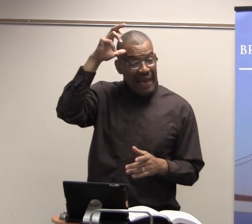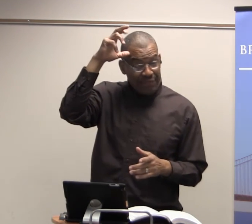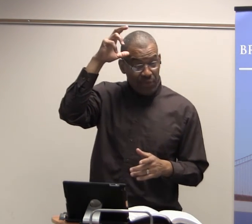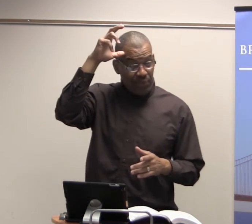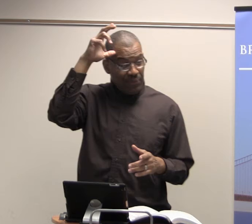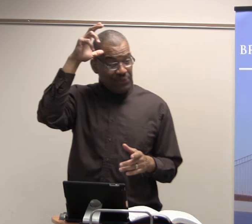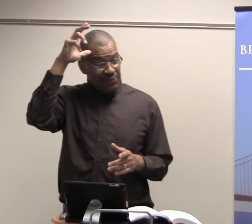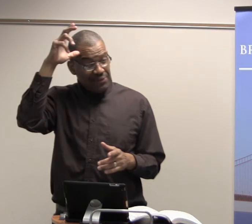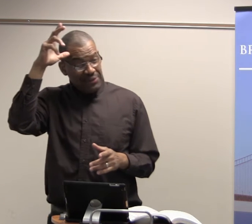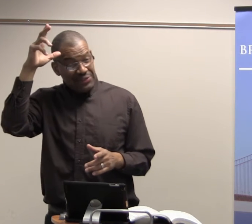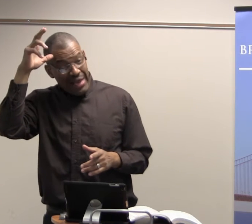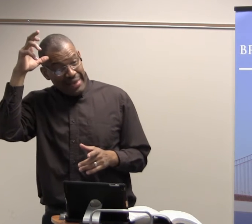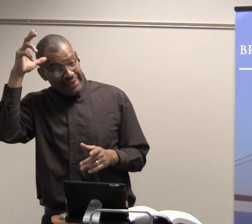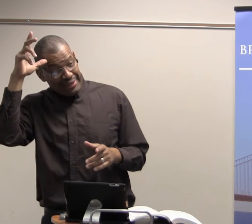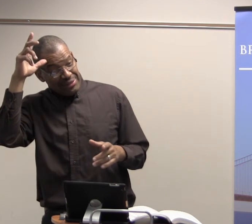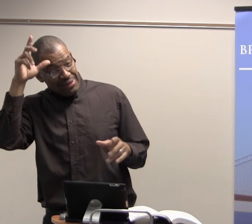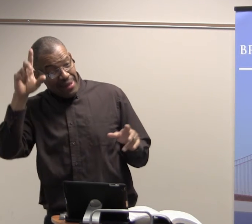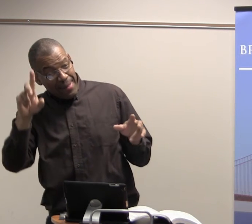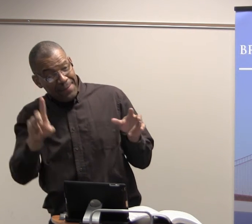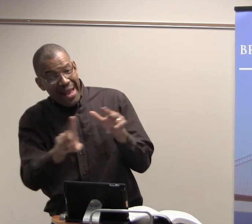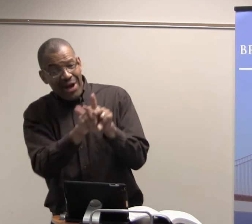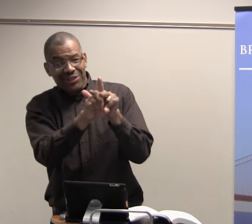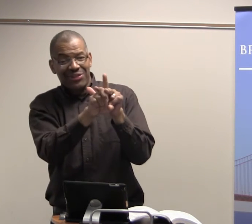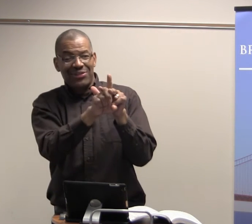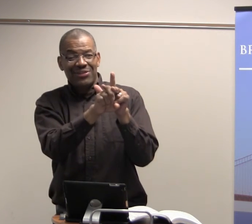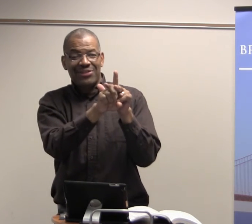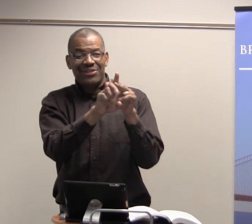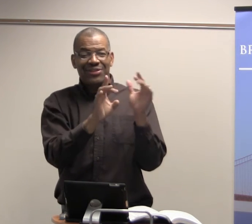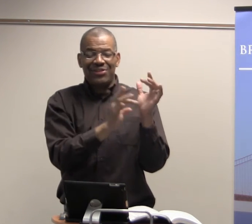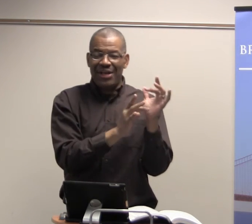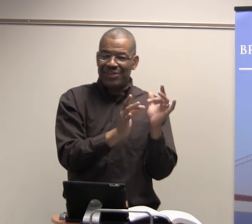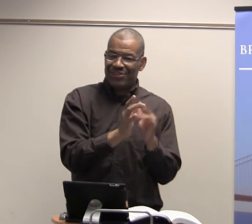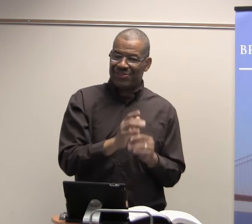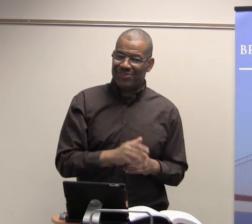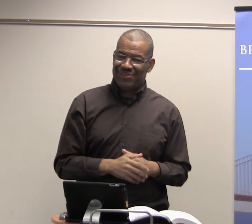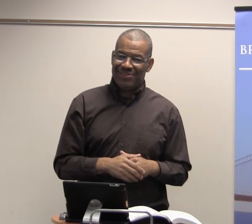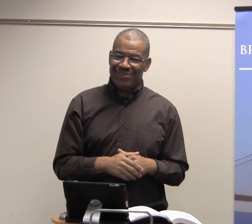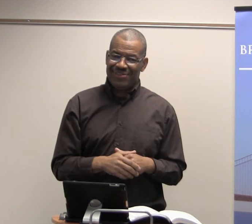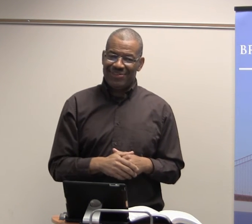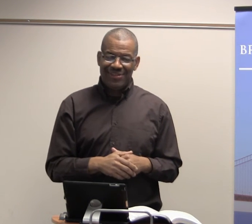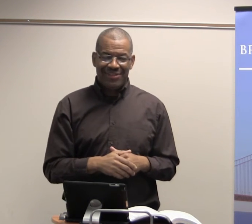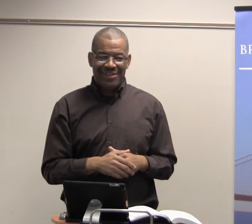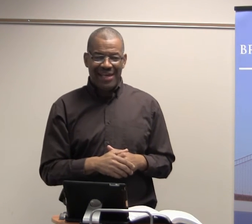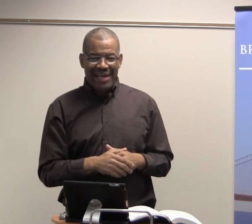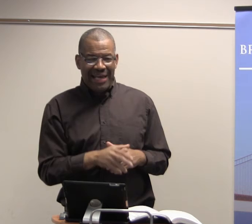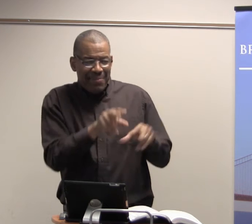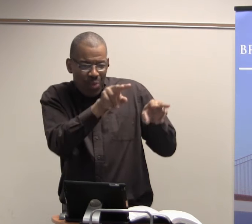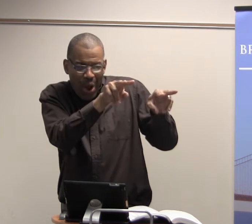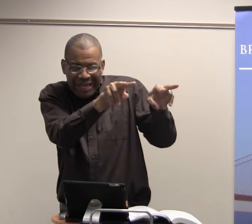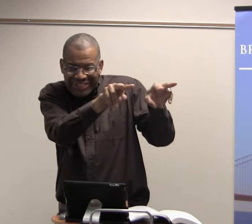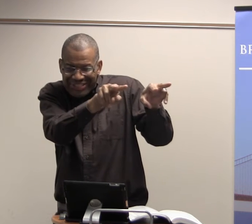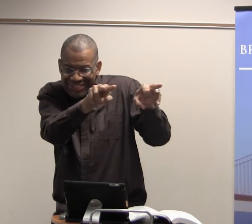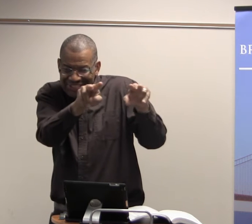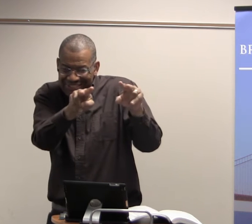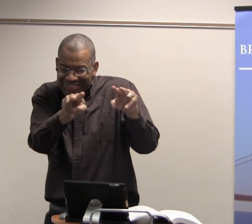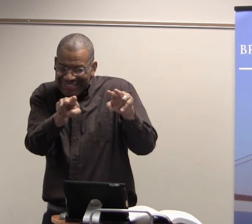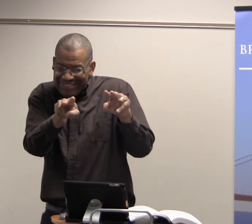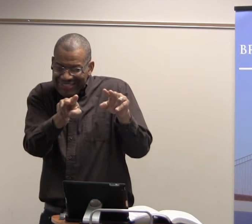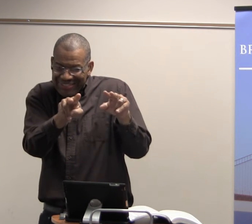Devil, Satan, appears to Jesus. He be watching